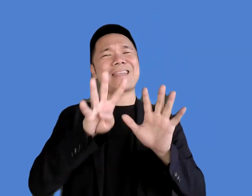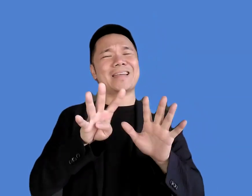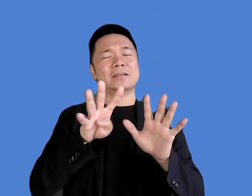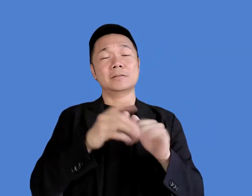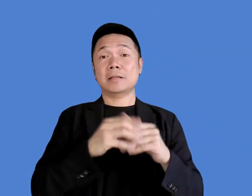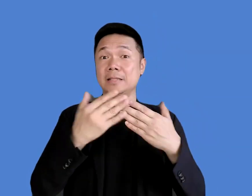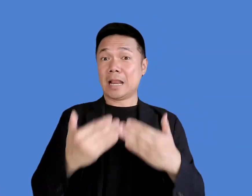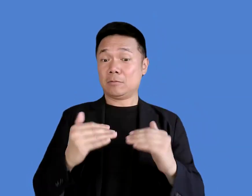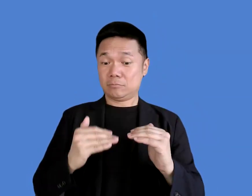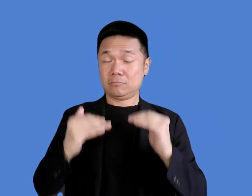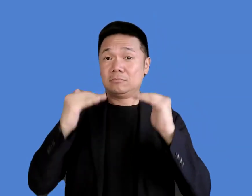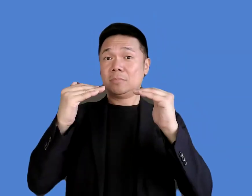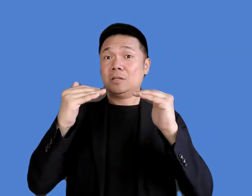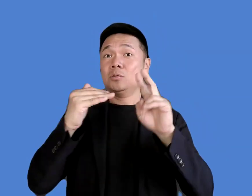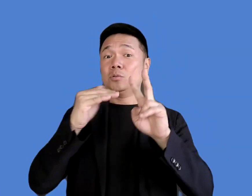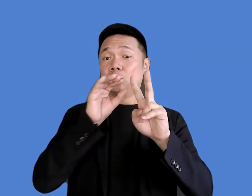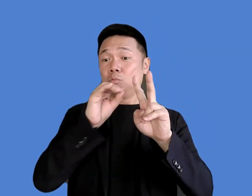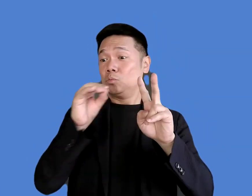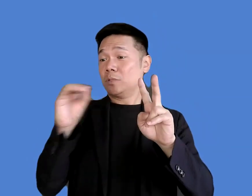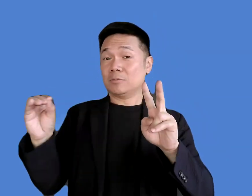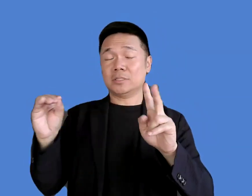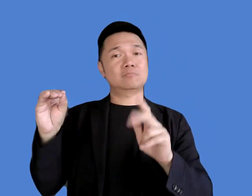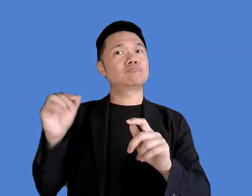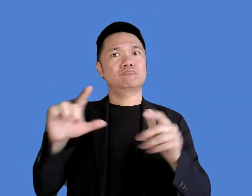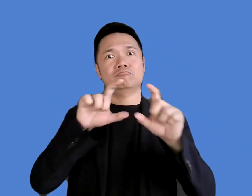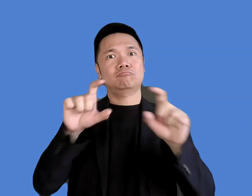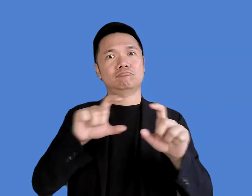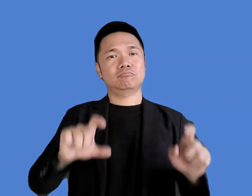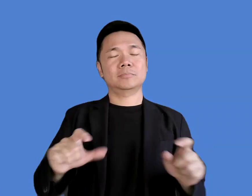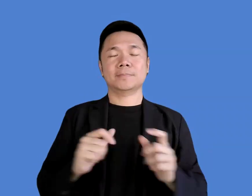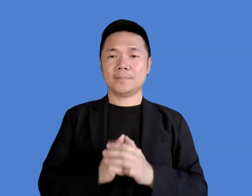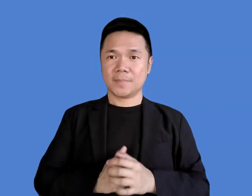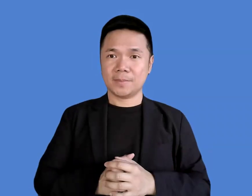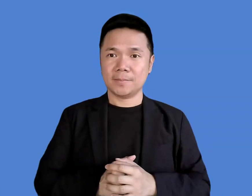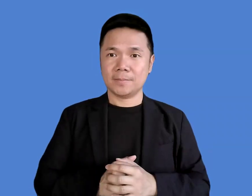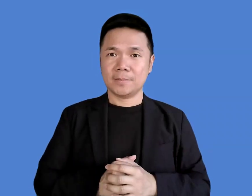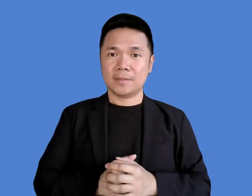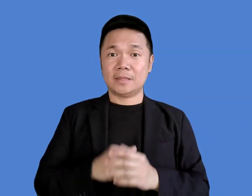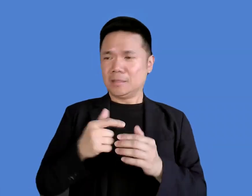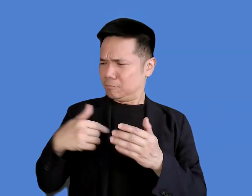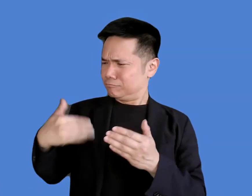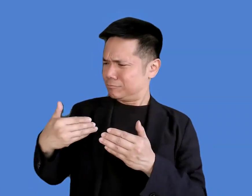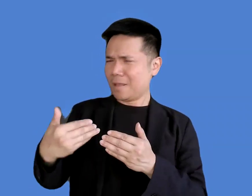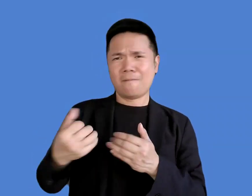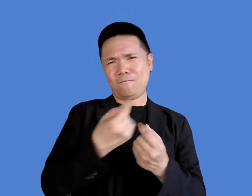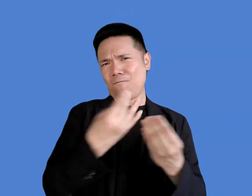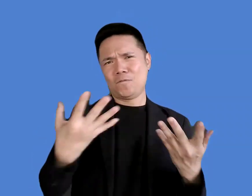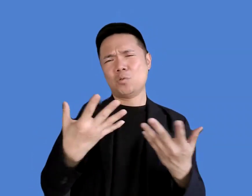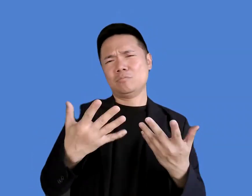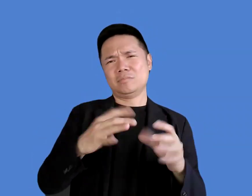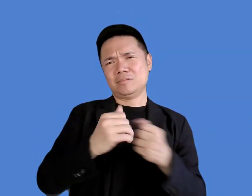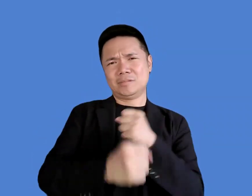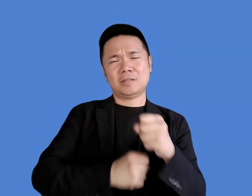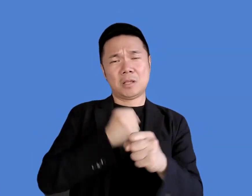are 2,000 more in strength. So that's just in the past few years, and we know there is